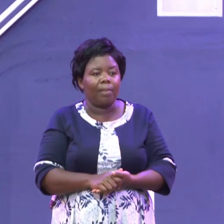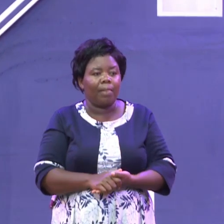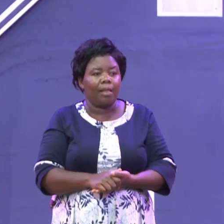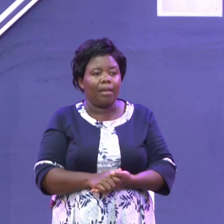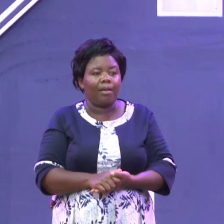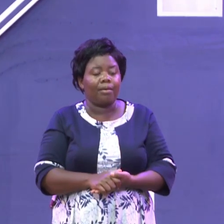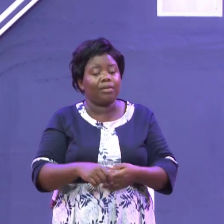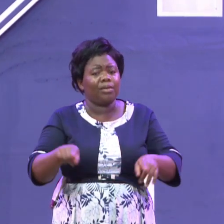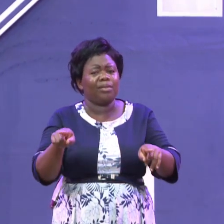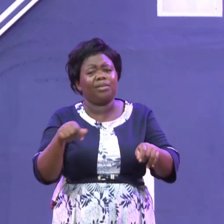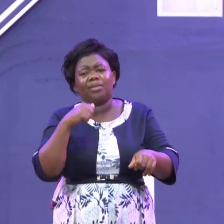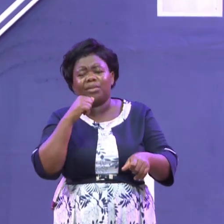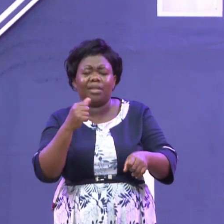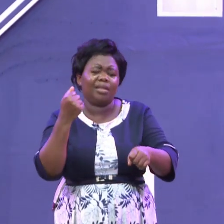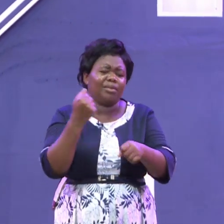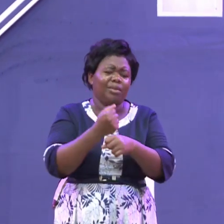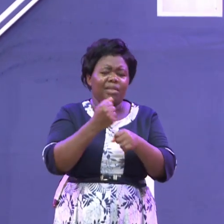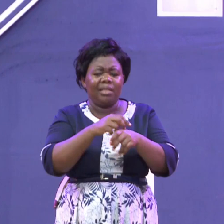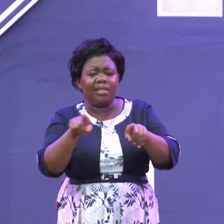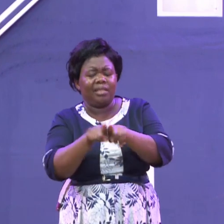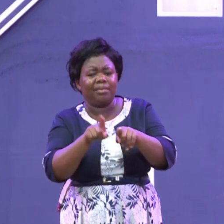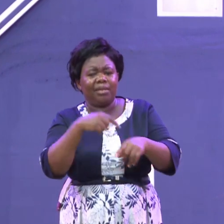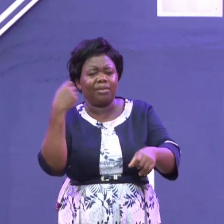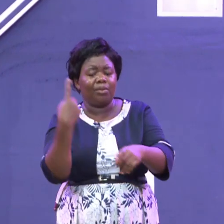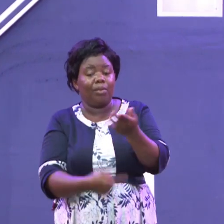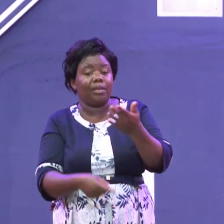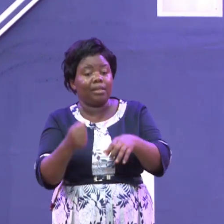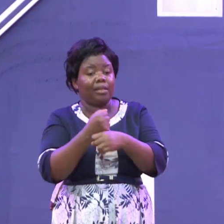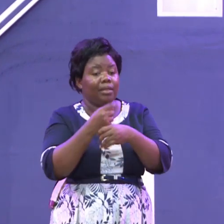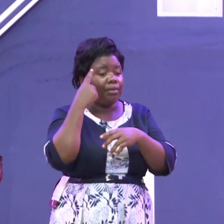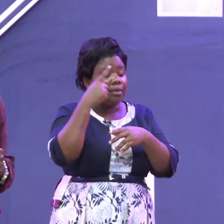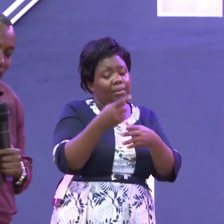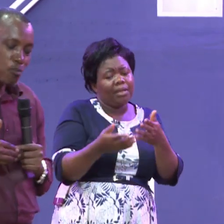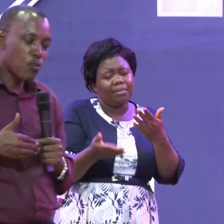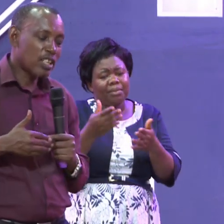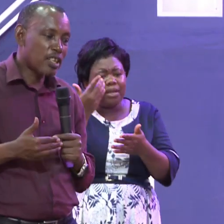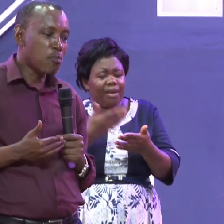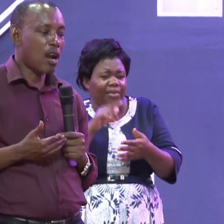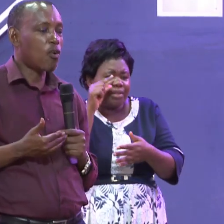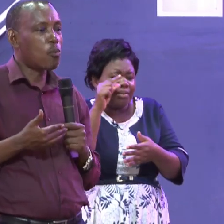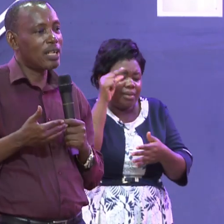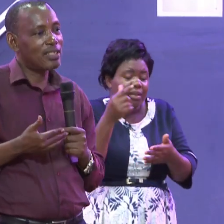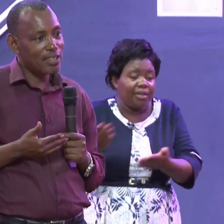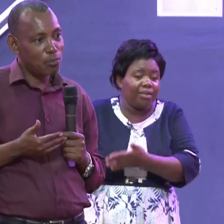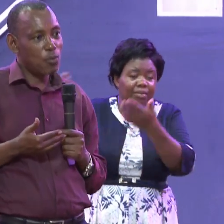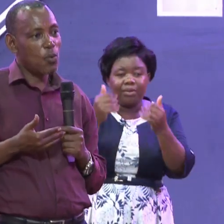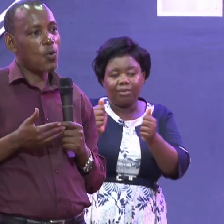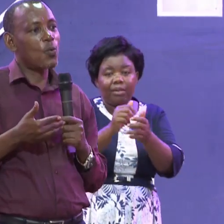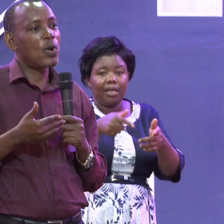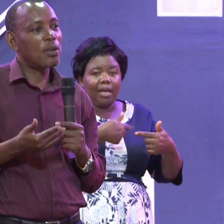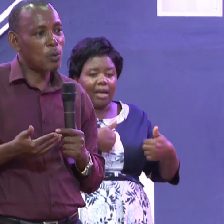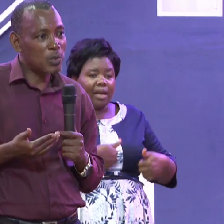yakukolera. Naye obaaka ne wekiba kintu kitono nga tekyenkana kikye. Okireeta mu mutima